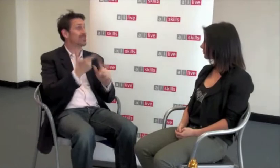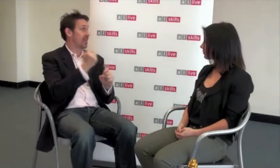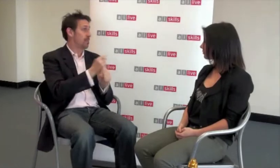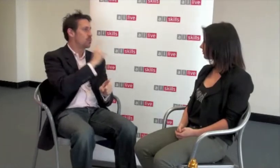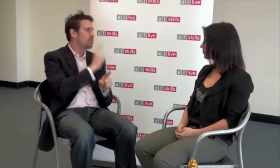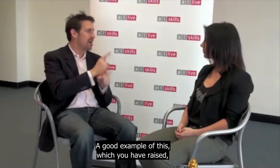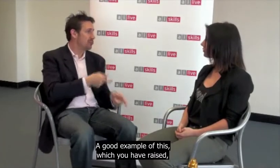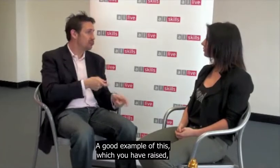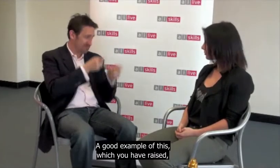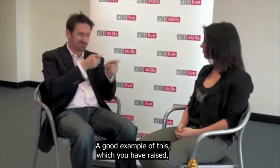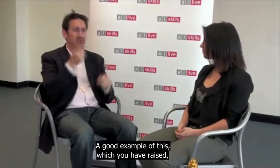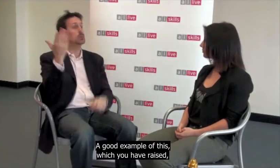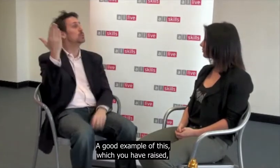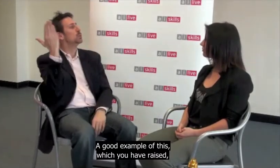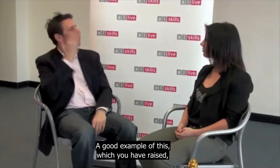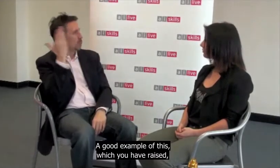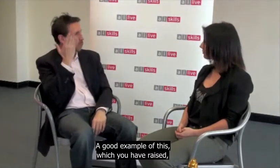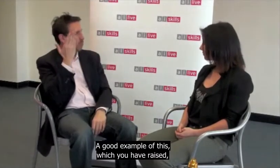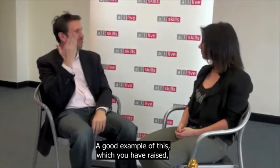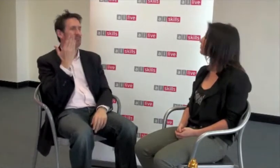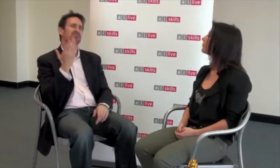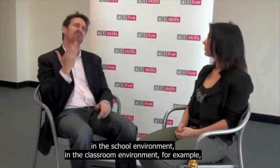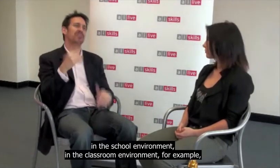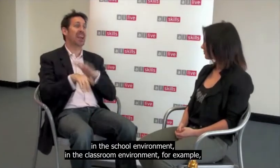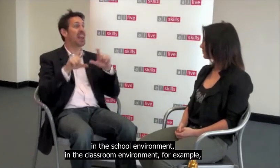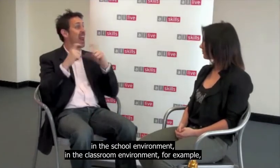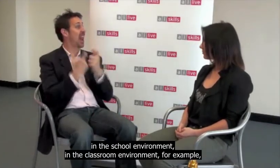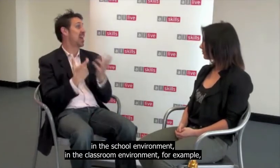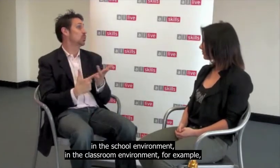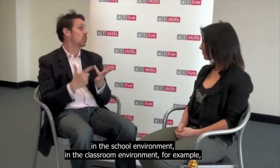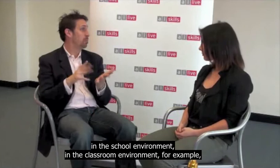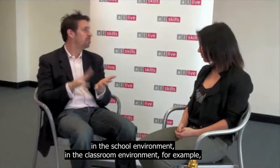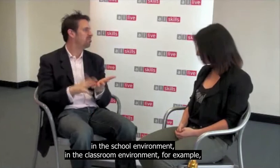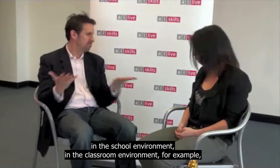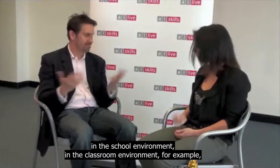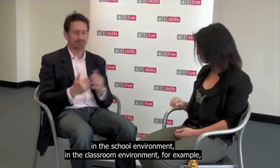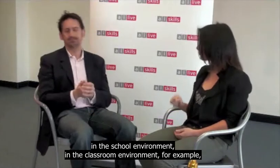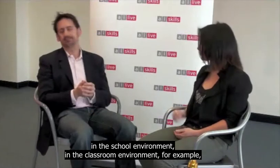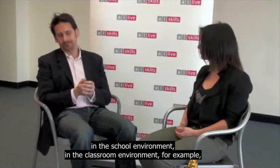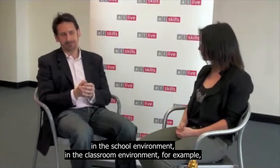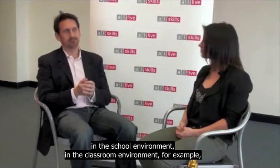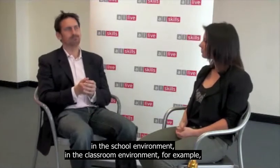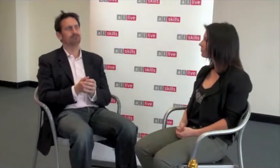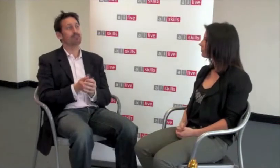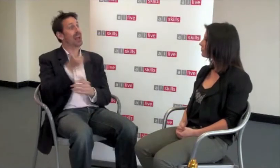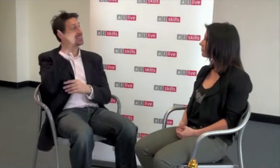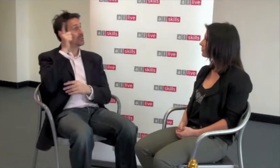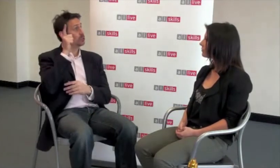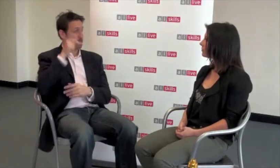A good example of this, which you have raised in the school environment, in the classroom environment, for example. The